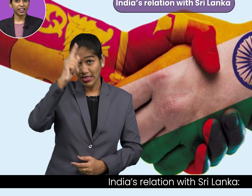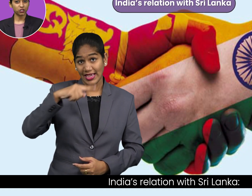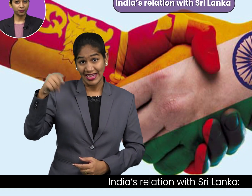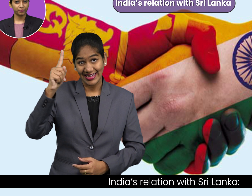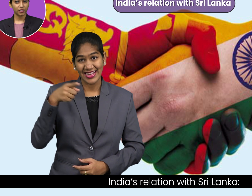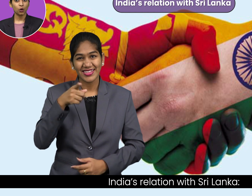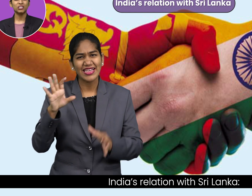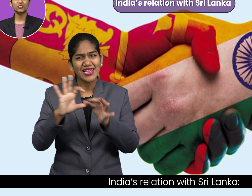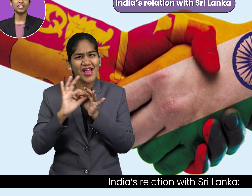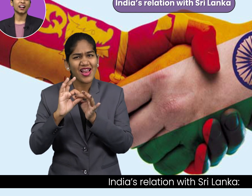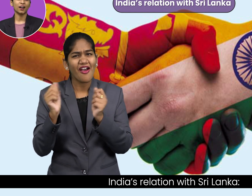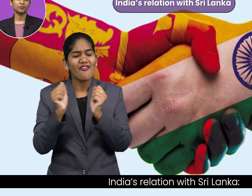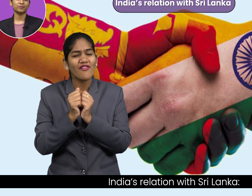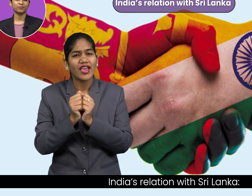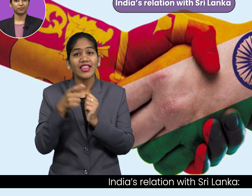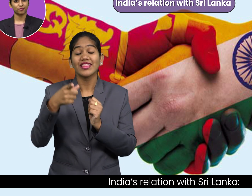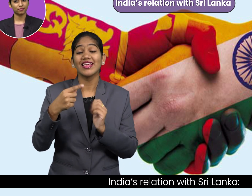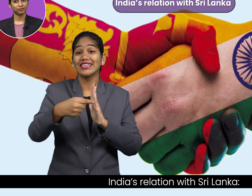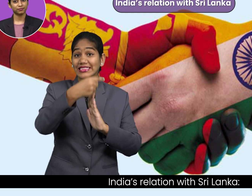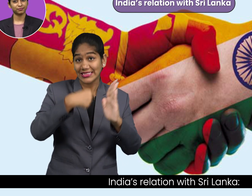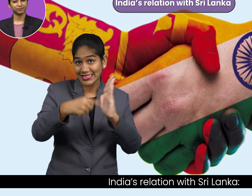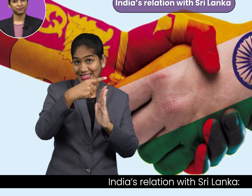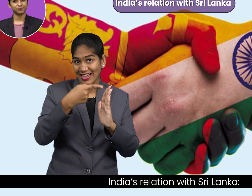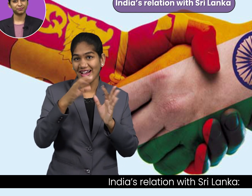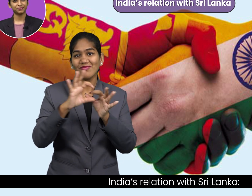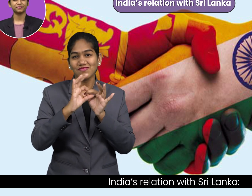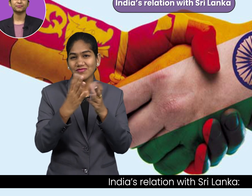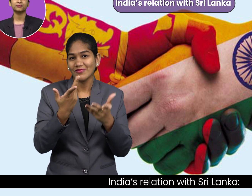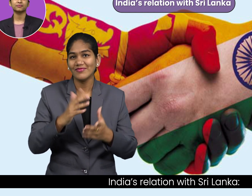India's relation with Sri Lanka.